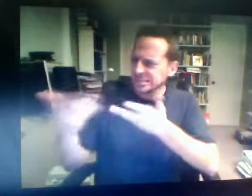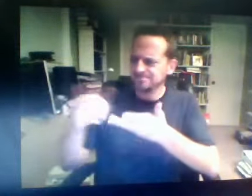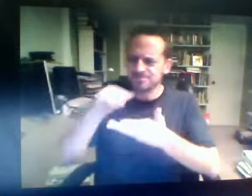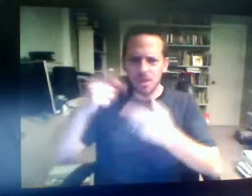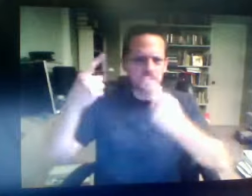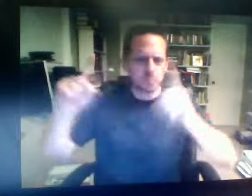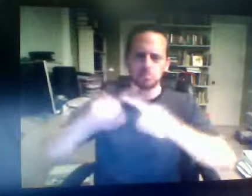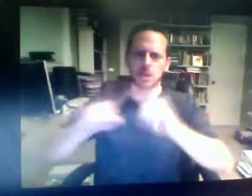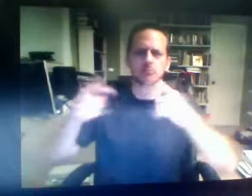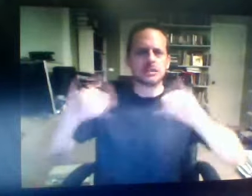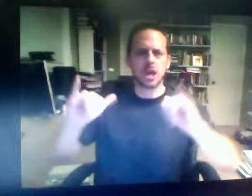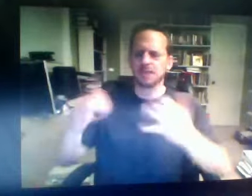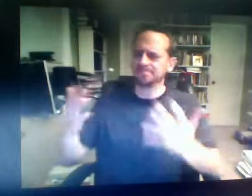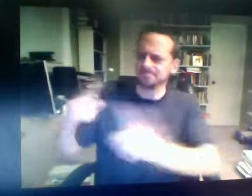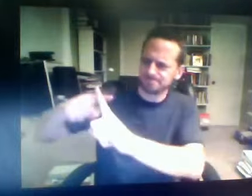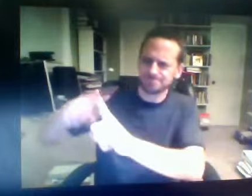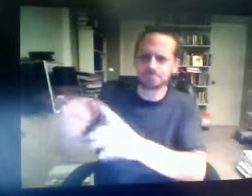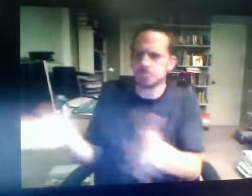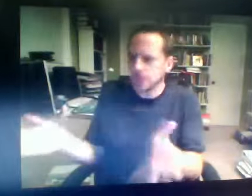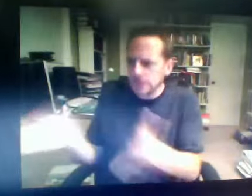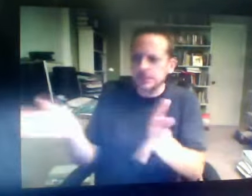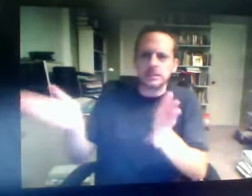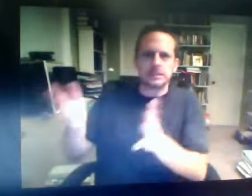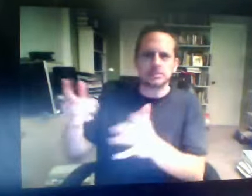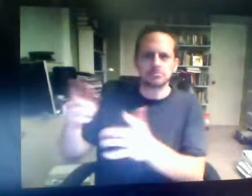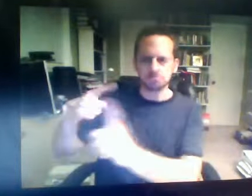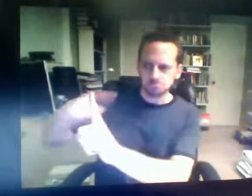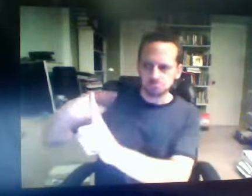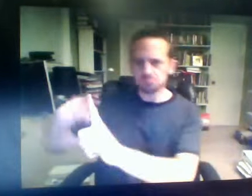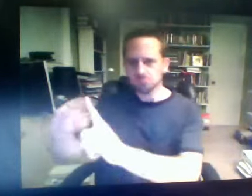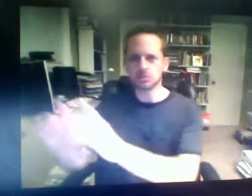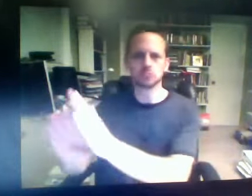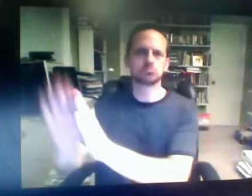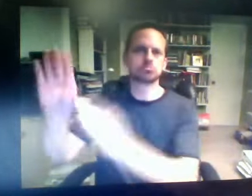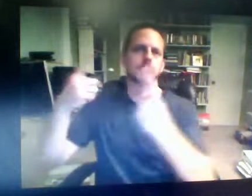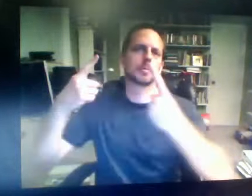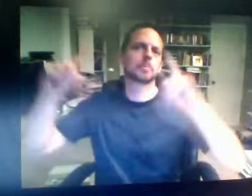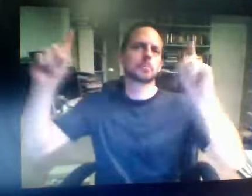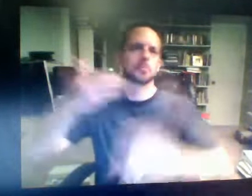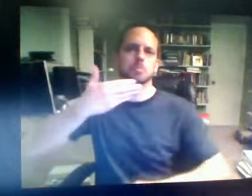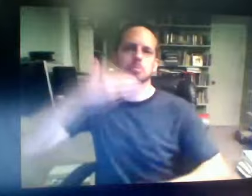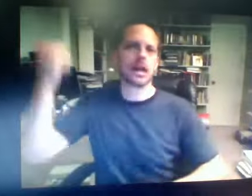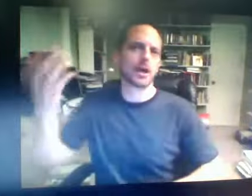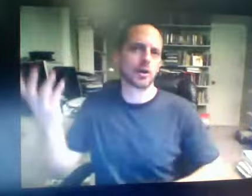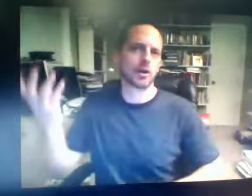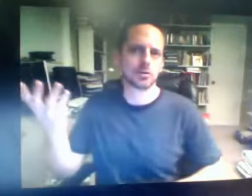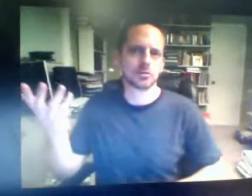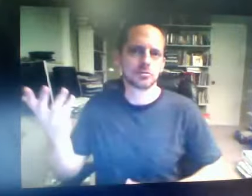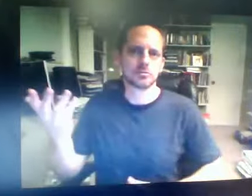you can do it. Come on, you can succeed. Try, encouraging. You can do it. Just try to be more positive.